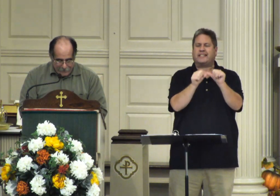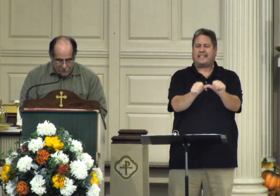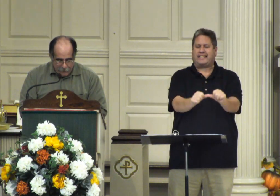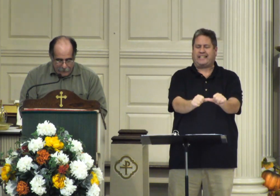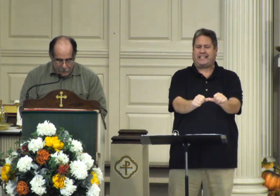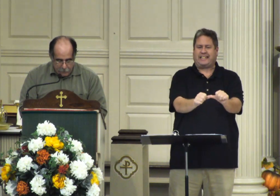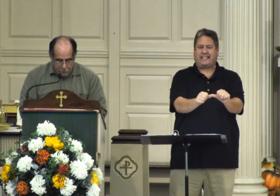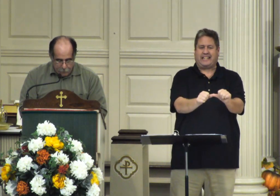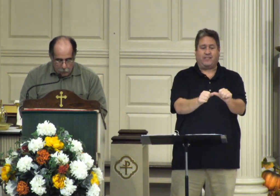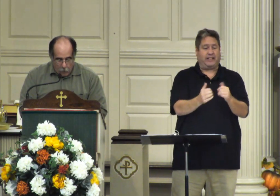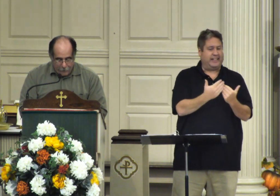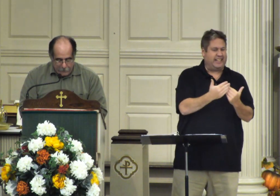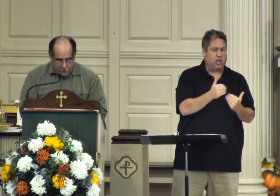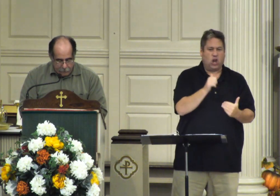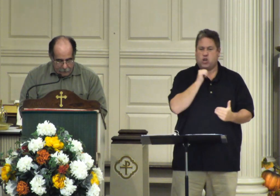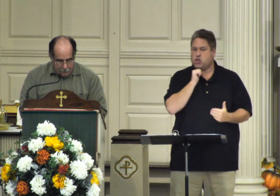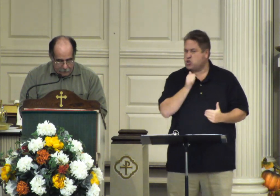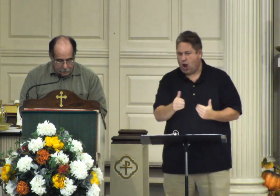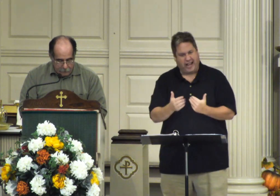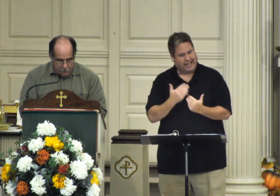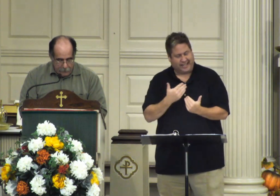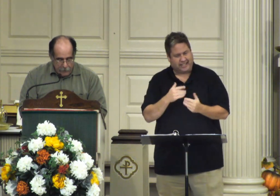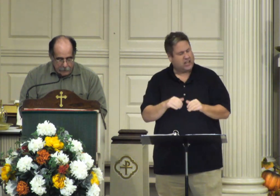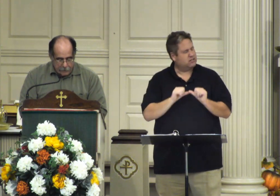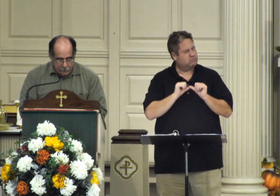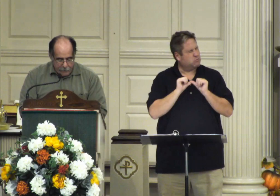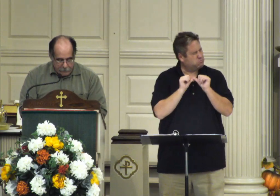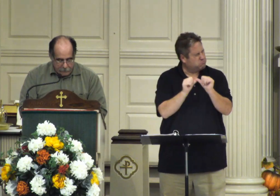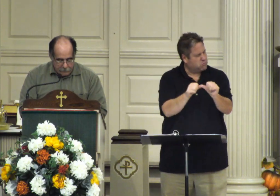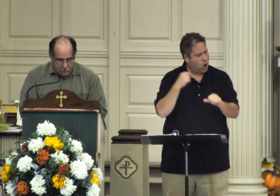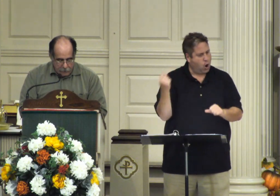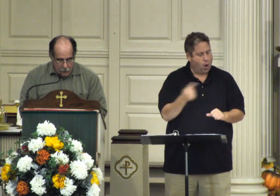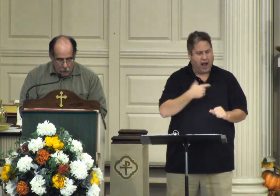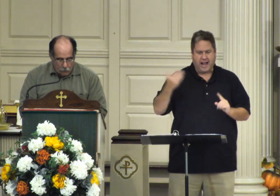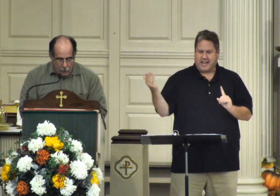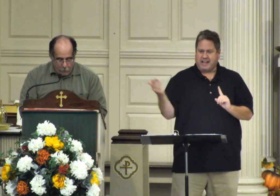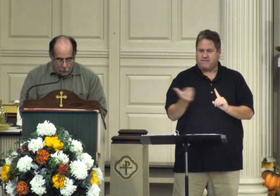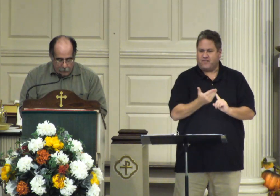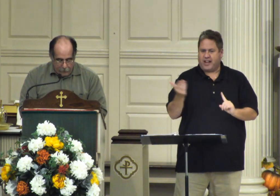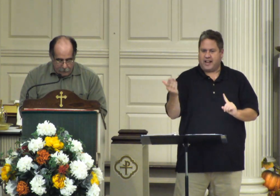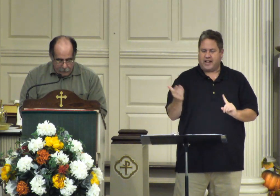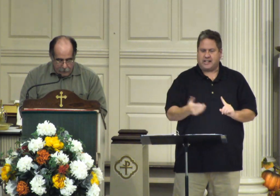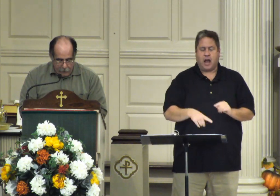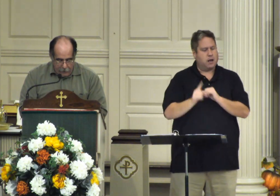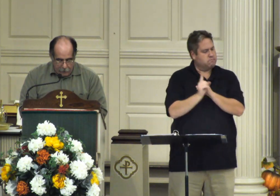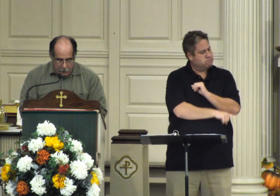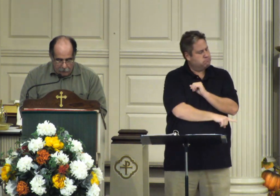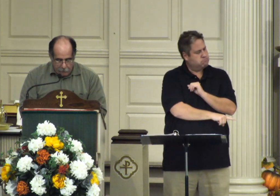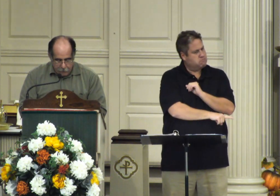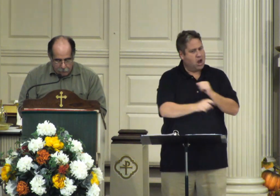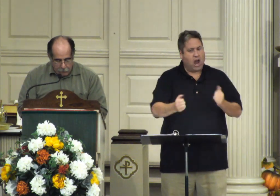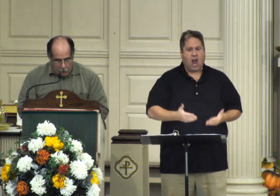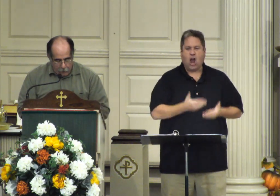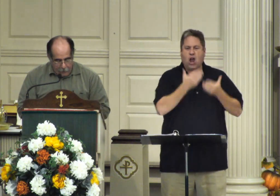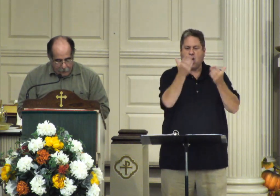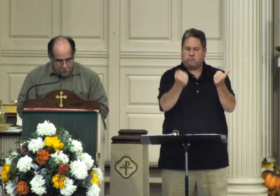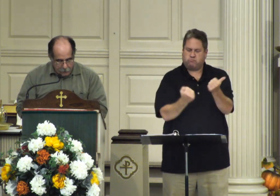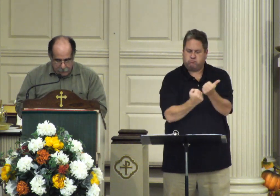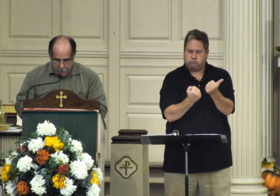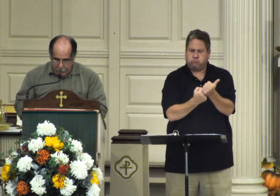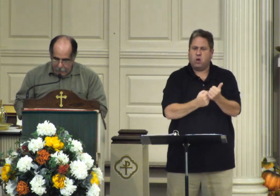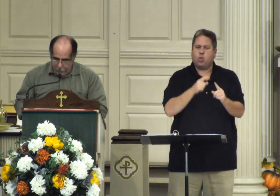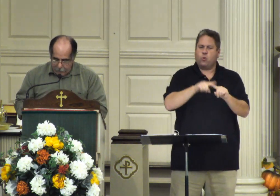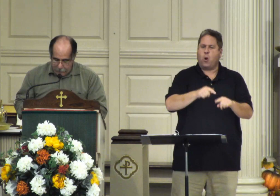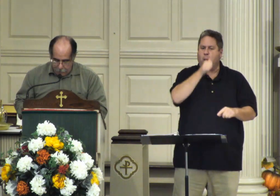is convenient or inconvenient. Convince, reprimand, encourage through all